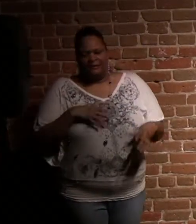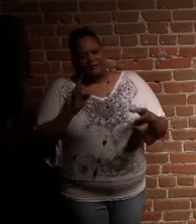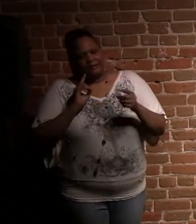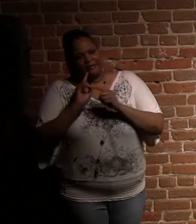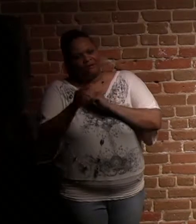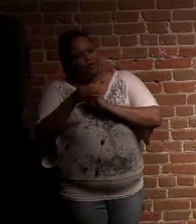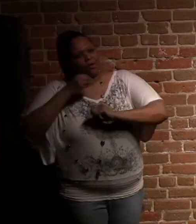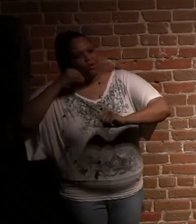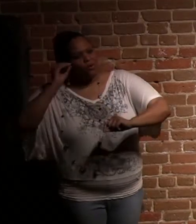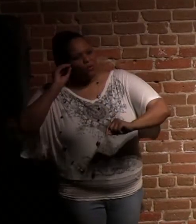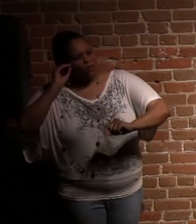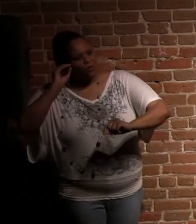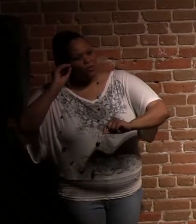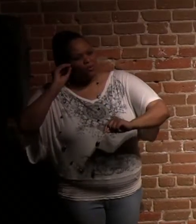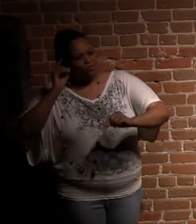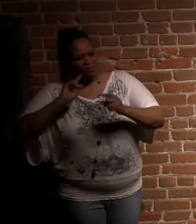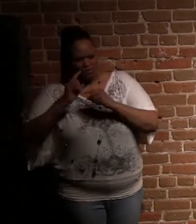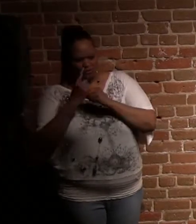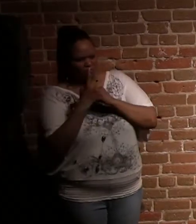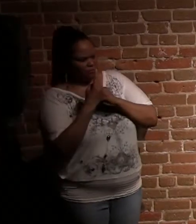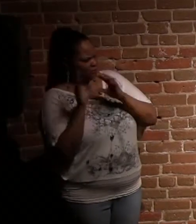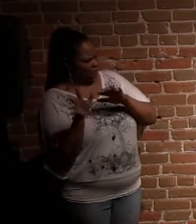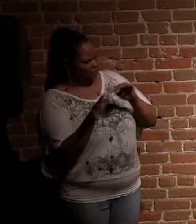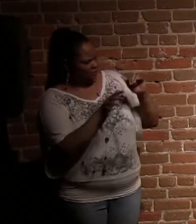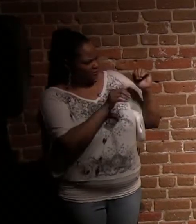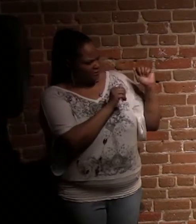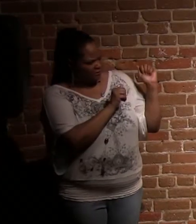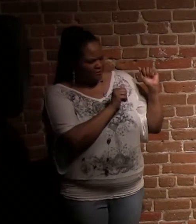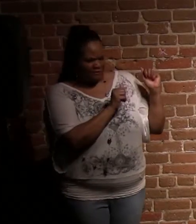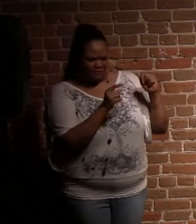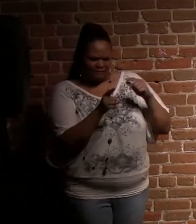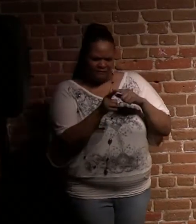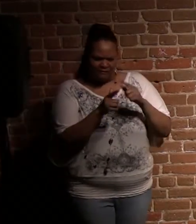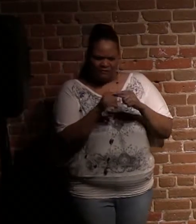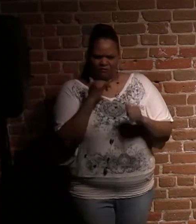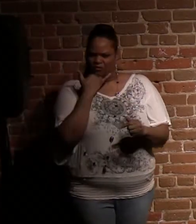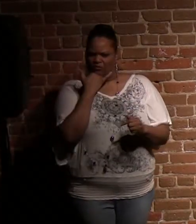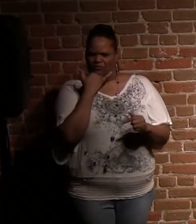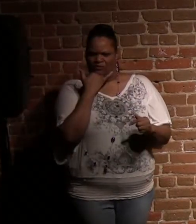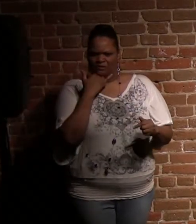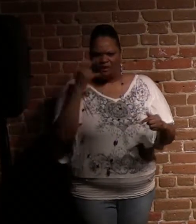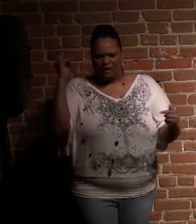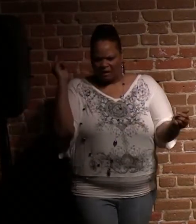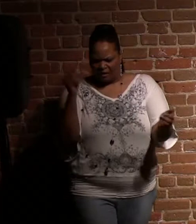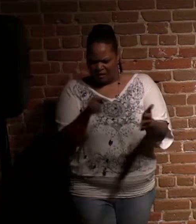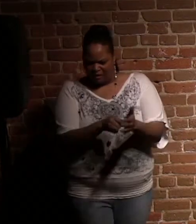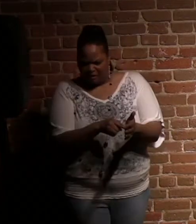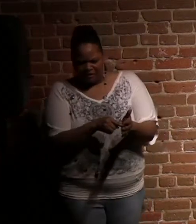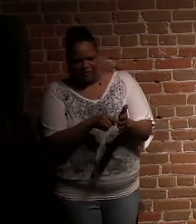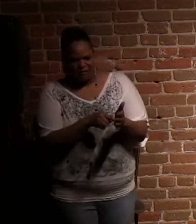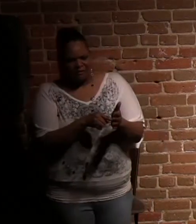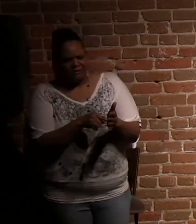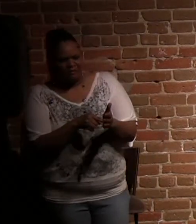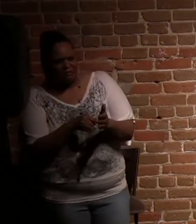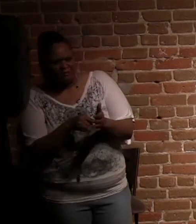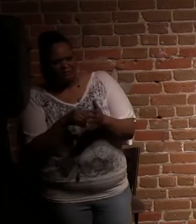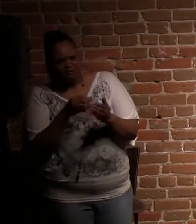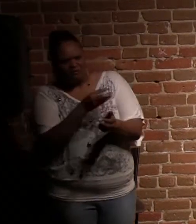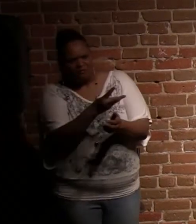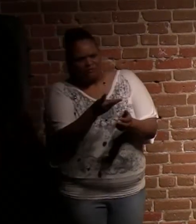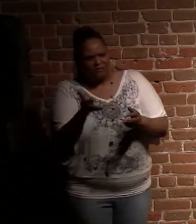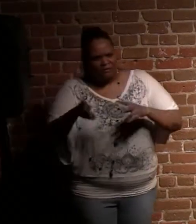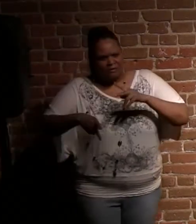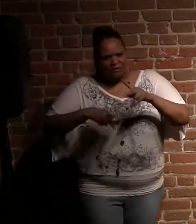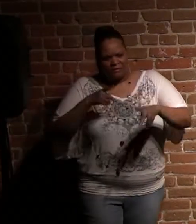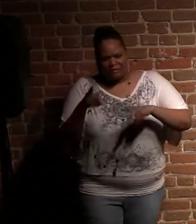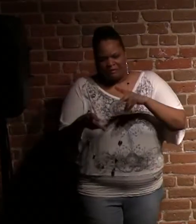go home. Well, I'm turning around to go when suddenly there are a few people that kind of go out to